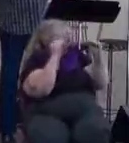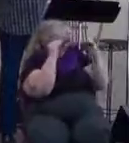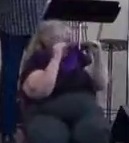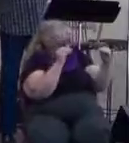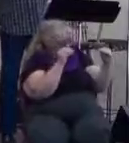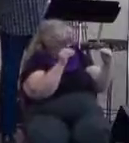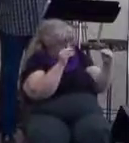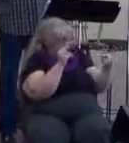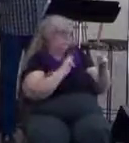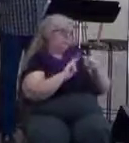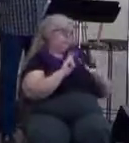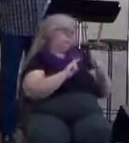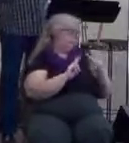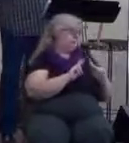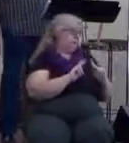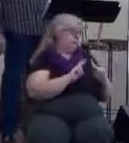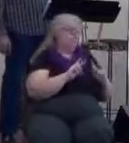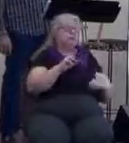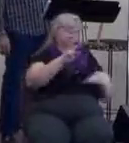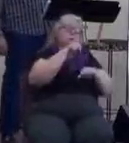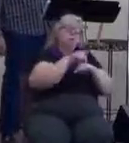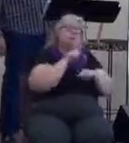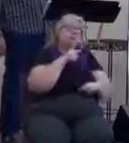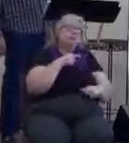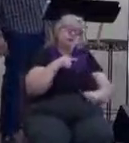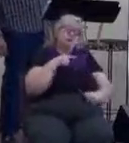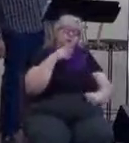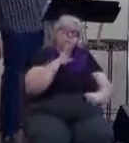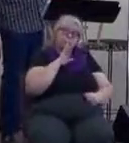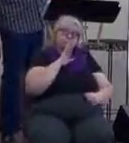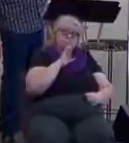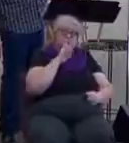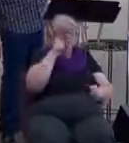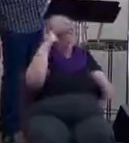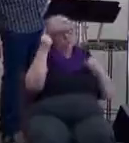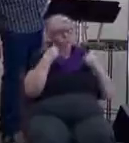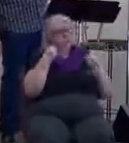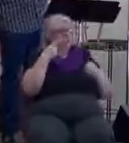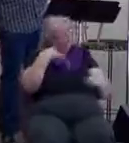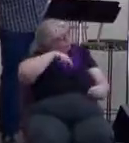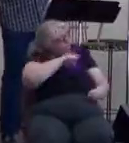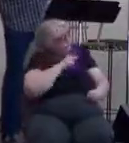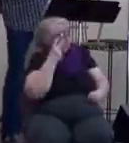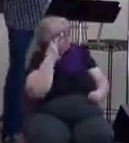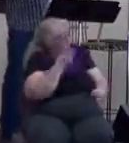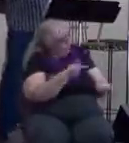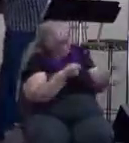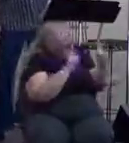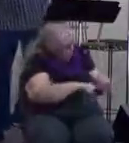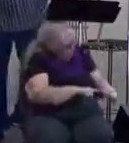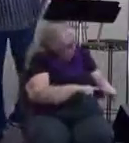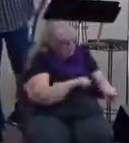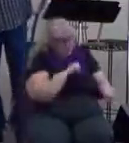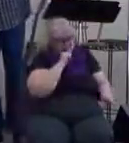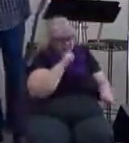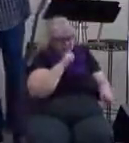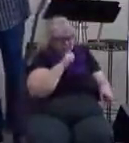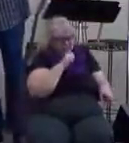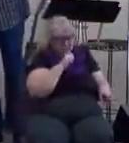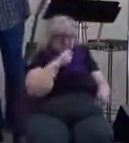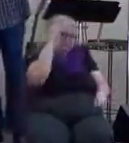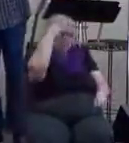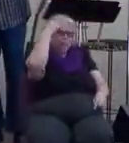He's talking bold to them like that. We're witnesses of these things. You know what? This is not a pipe dream. I'm not